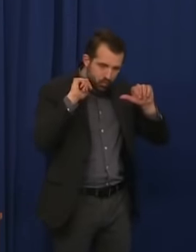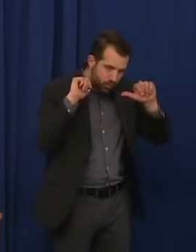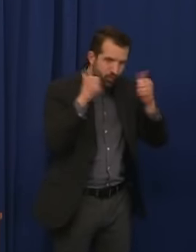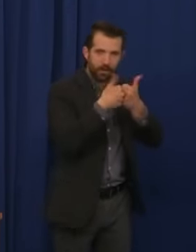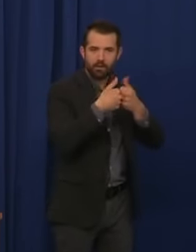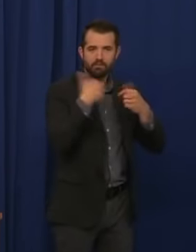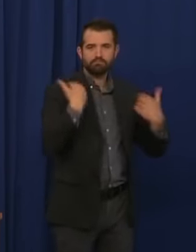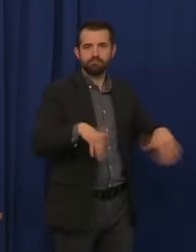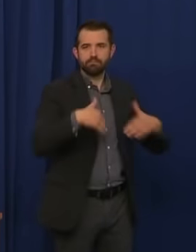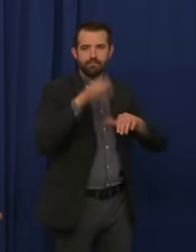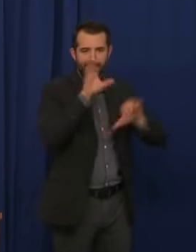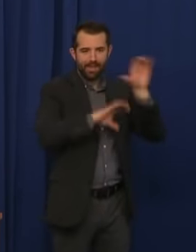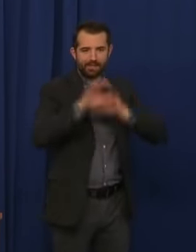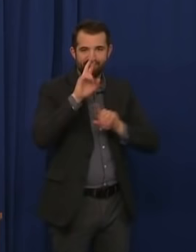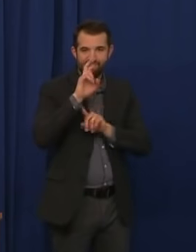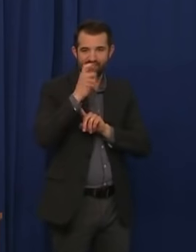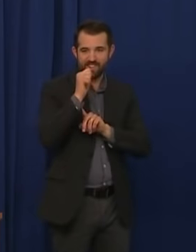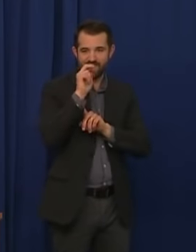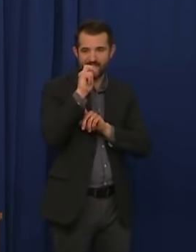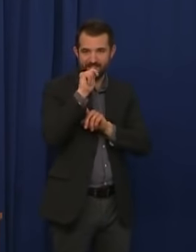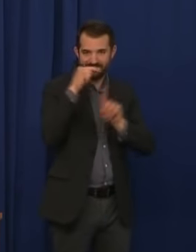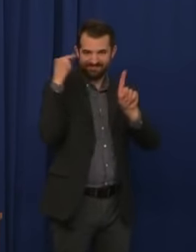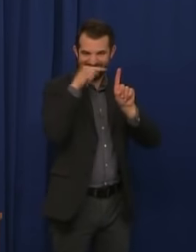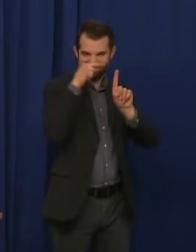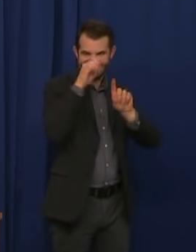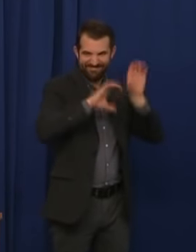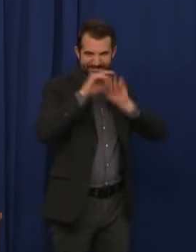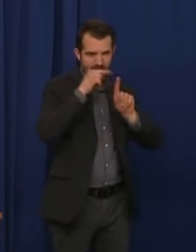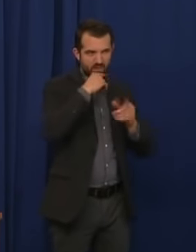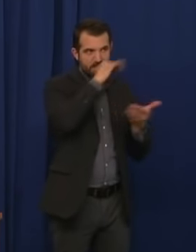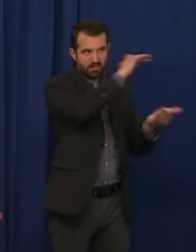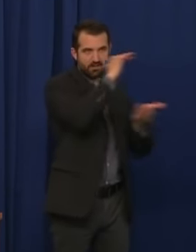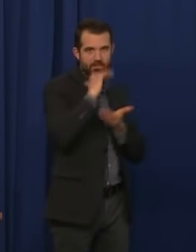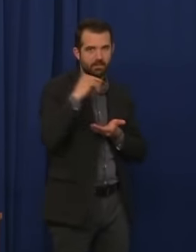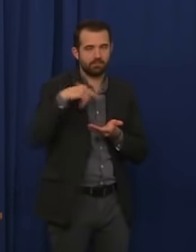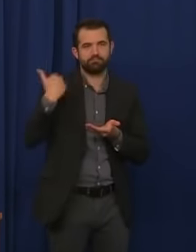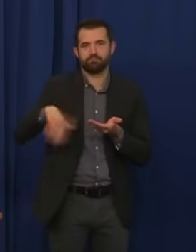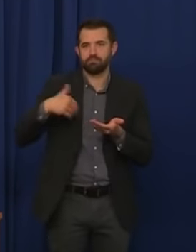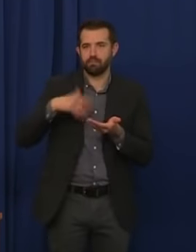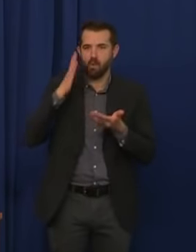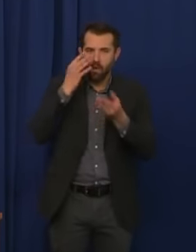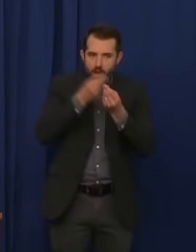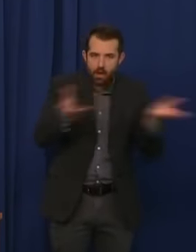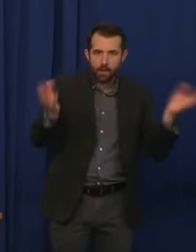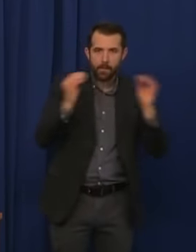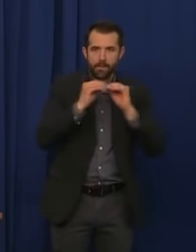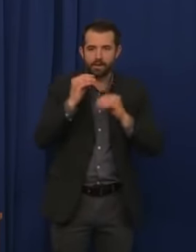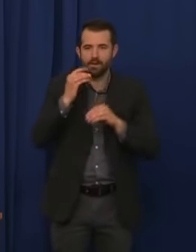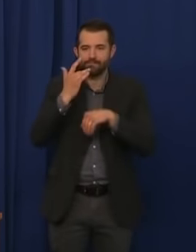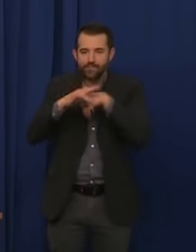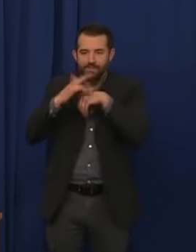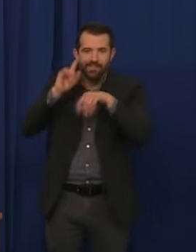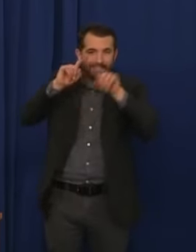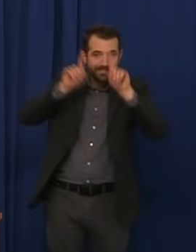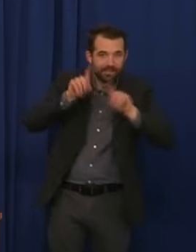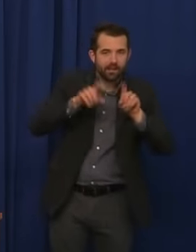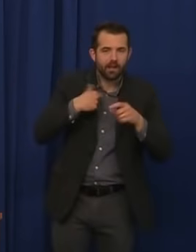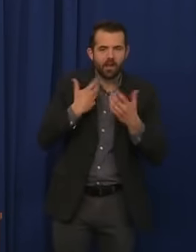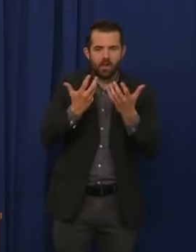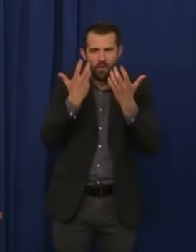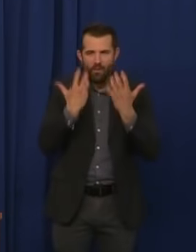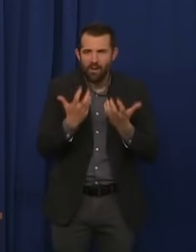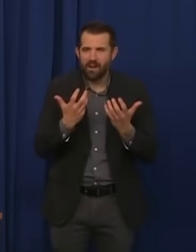the reagents that we need in order to offer testing more widely. We would like to be able to do so, but we know that